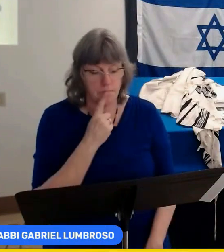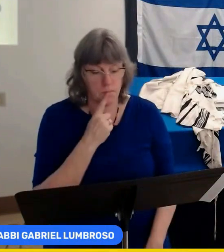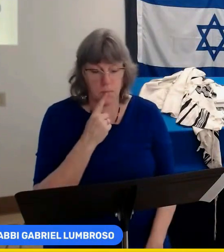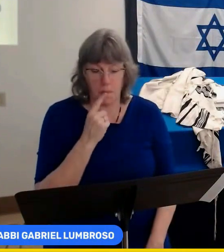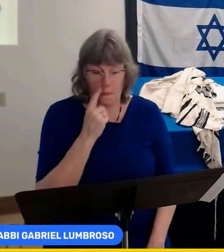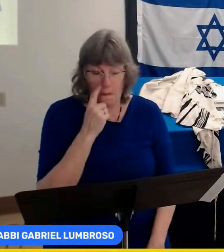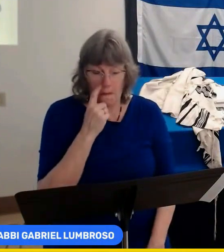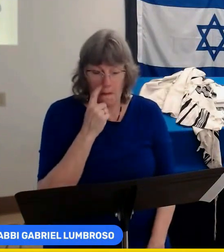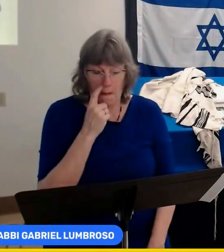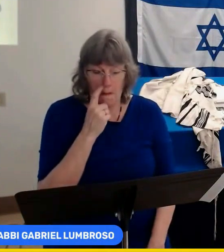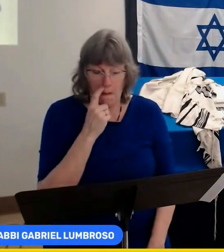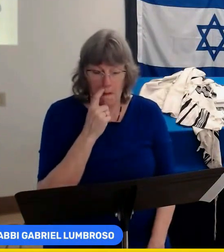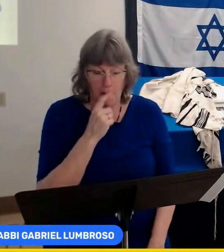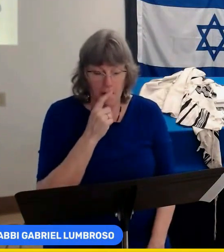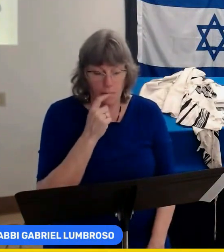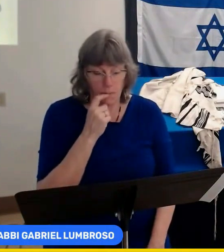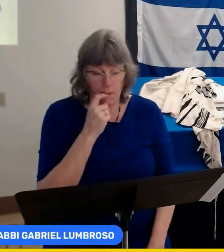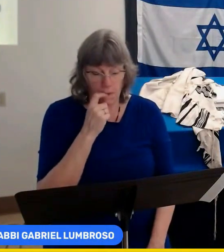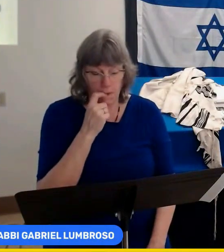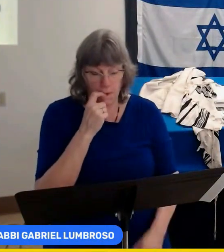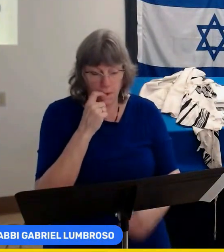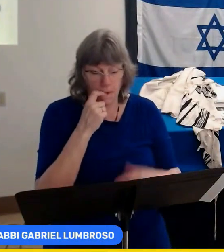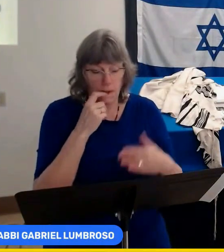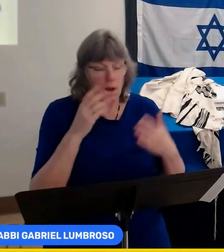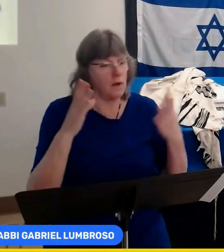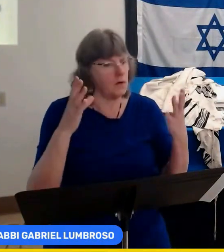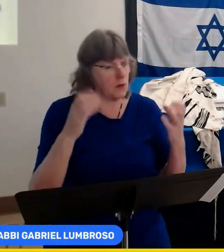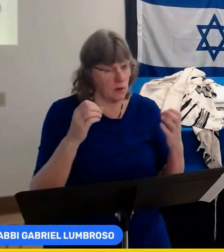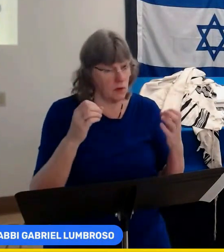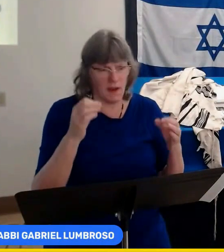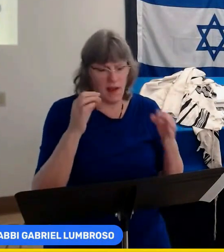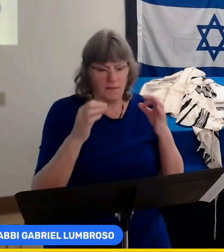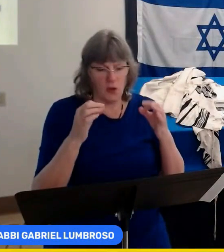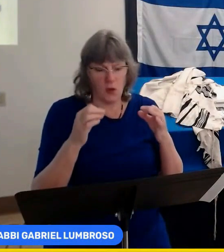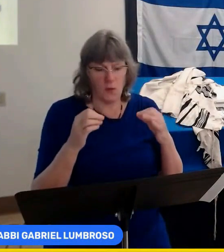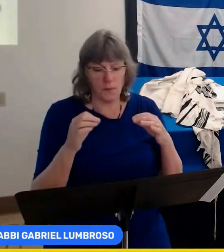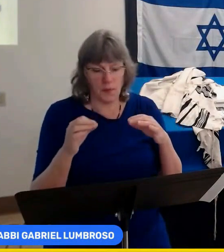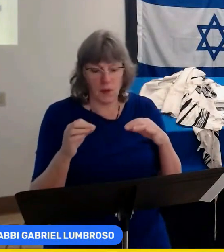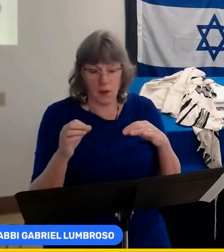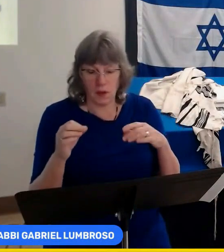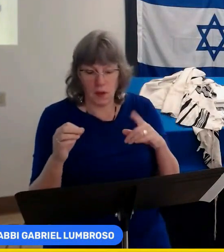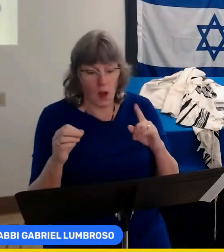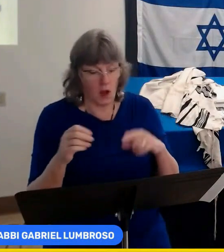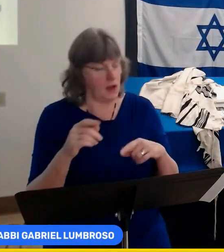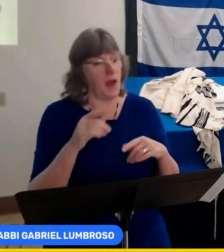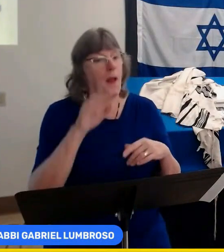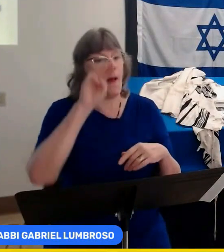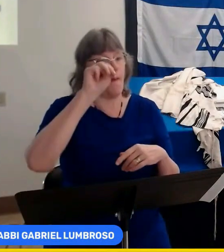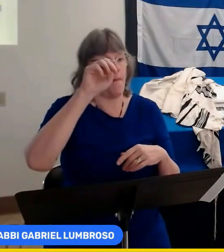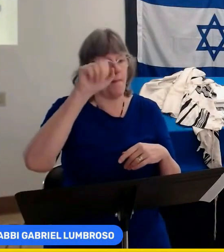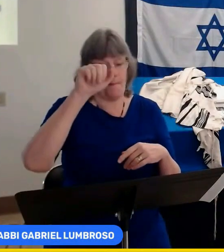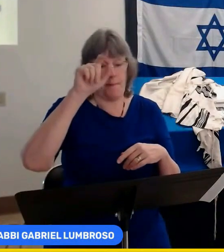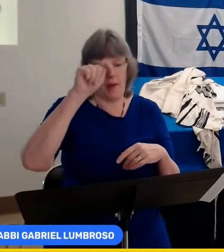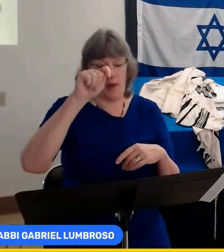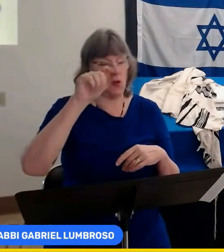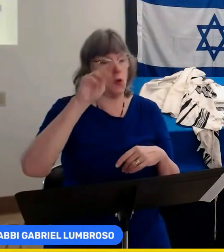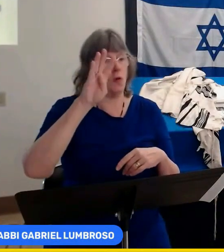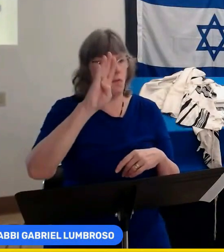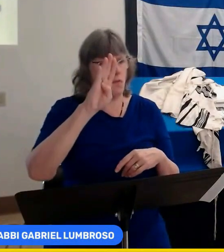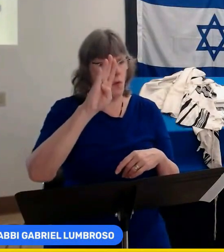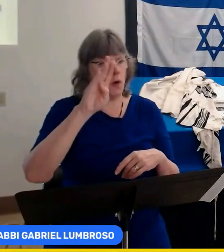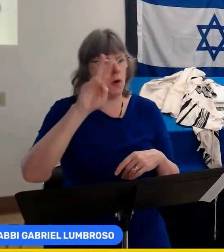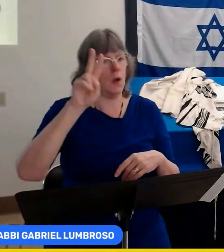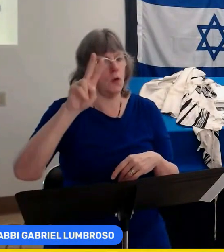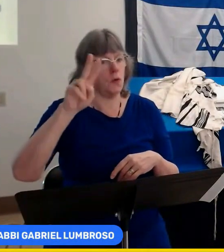explanation. It's almost like you take a New Testament and you start reading, nice story. Then